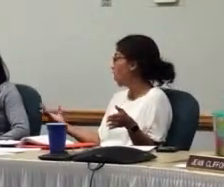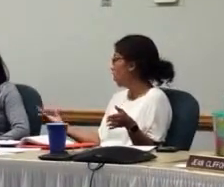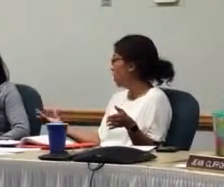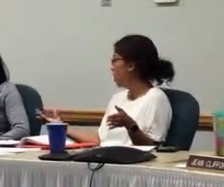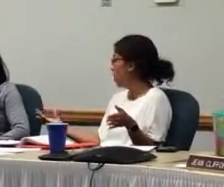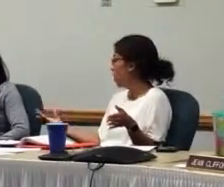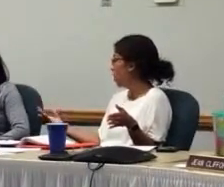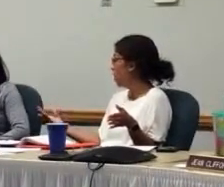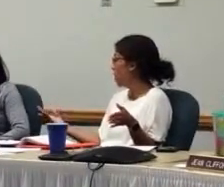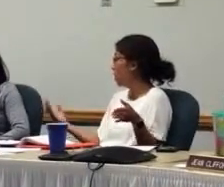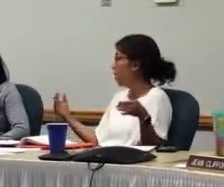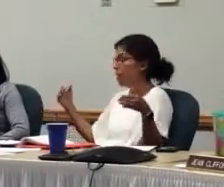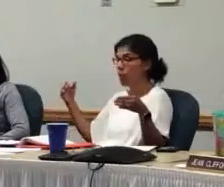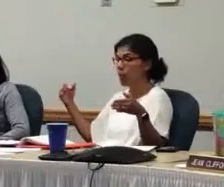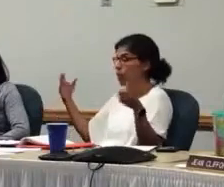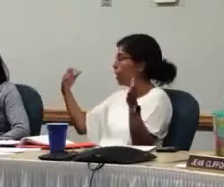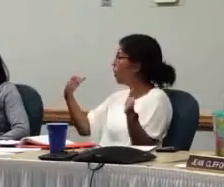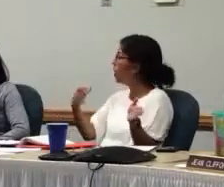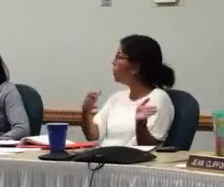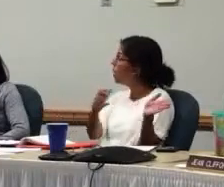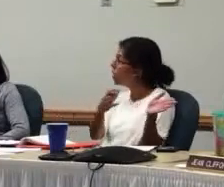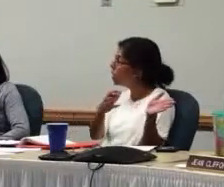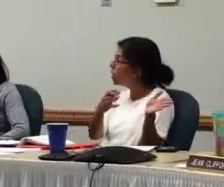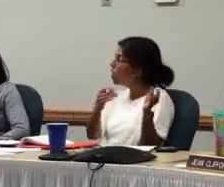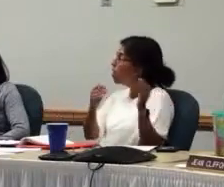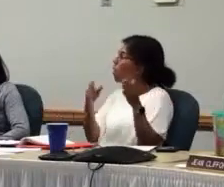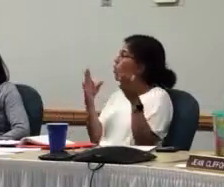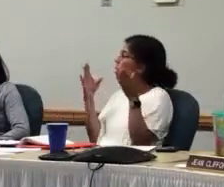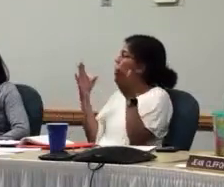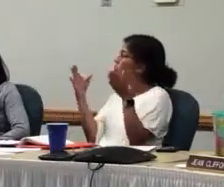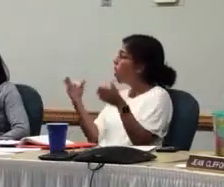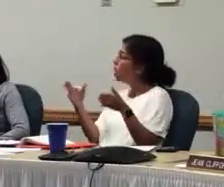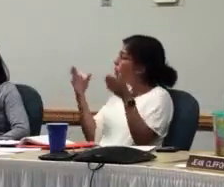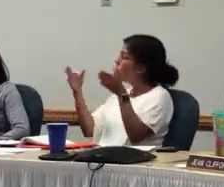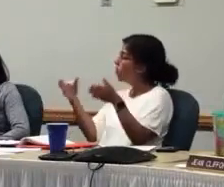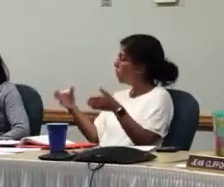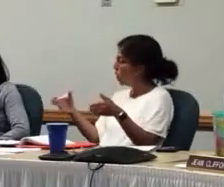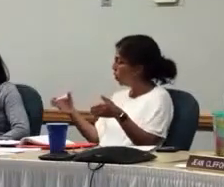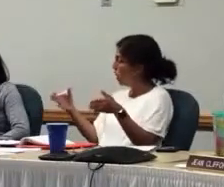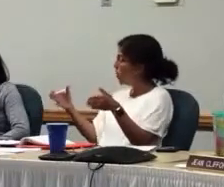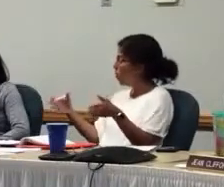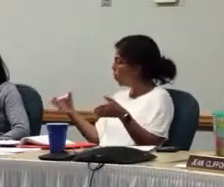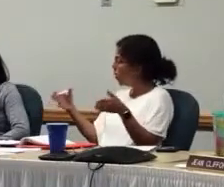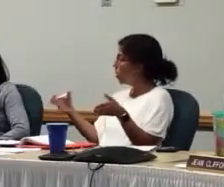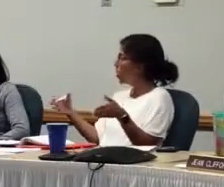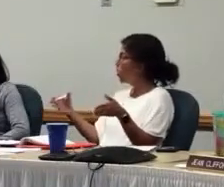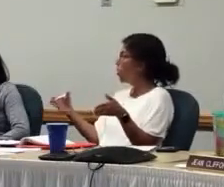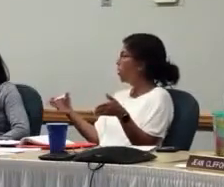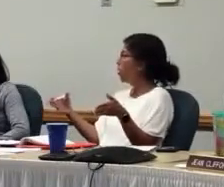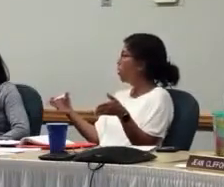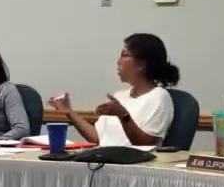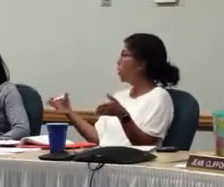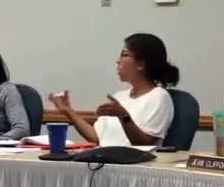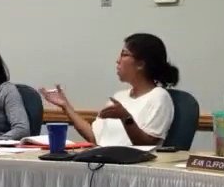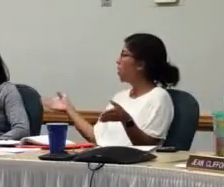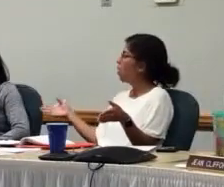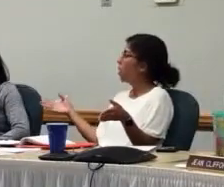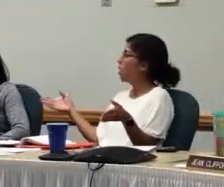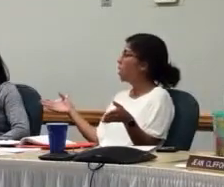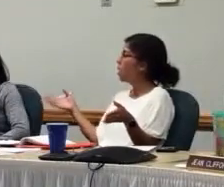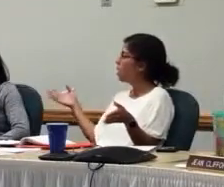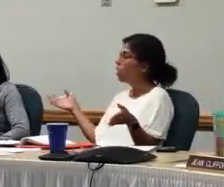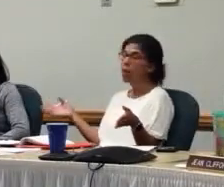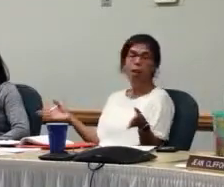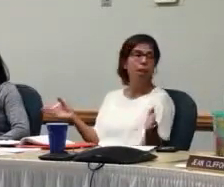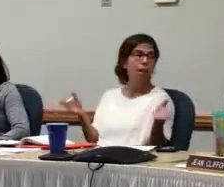Dr. Carlin, and maybe you can help with this, it's just the way it's always been, or is that a process or a procedure, like a formal process or procedure? Is there something